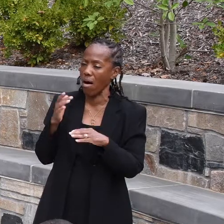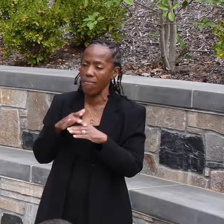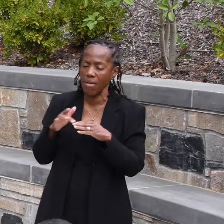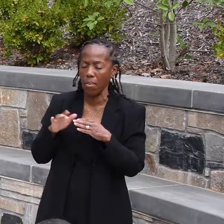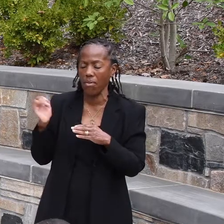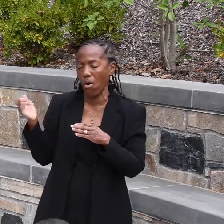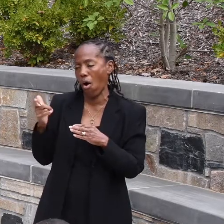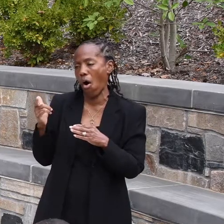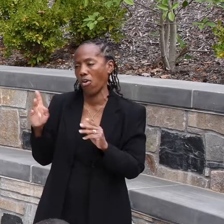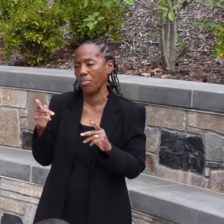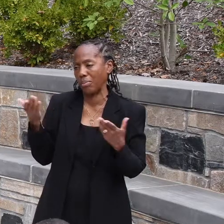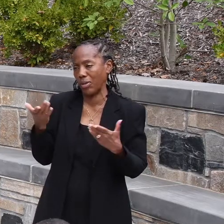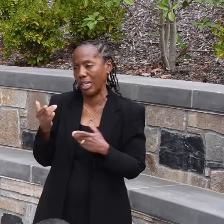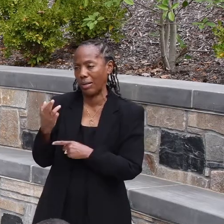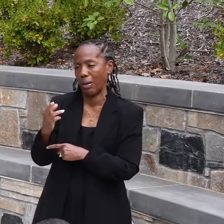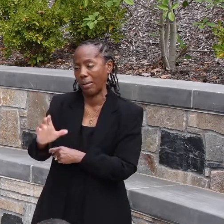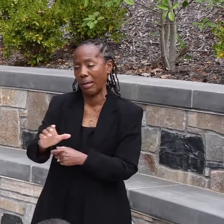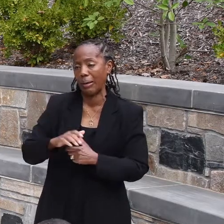resident in the county.